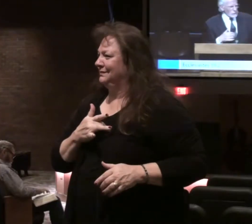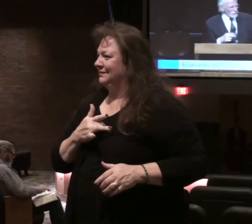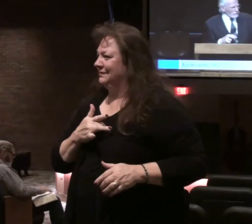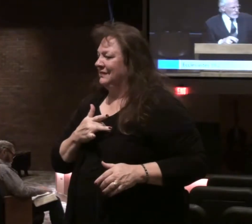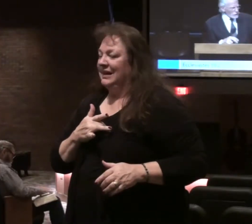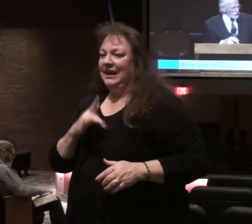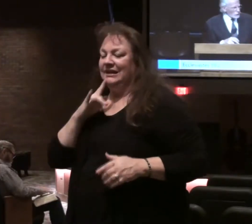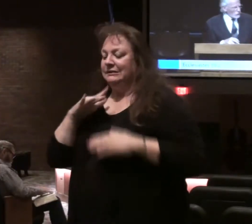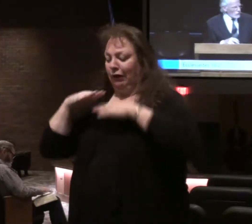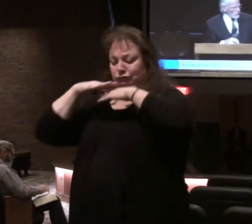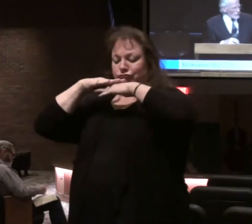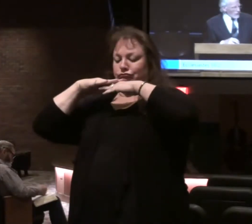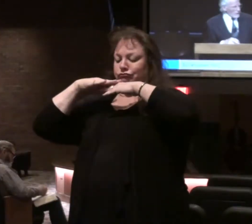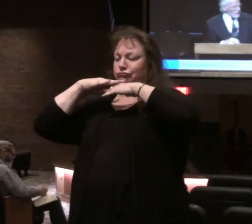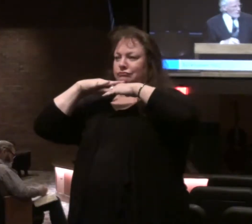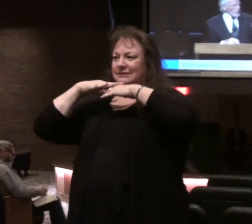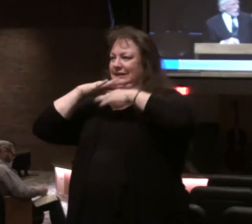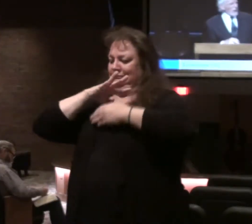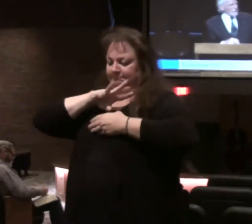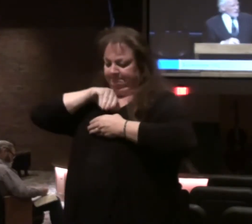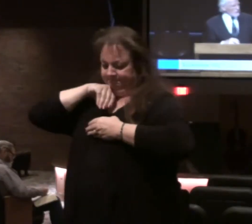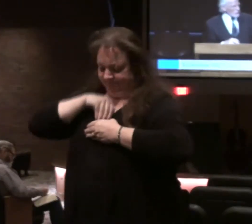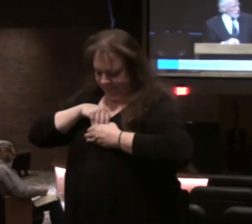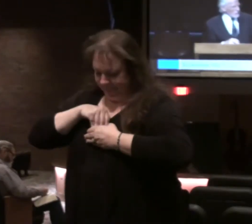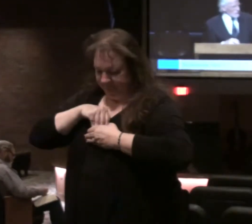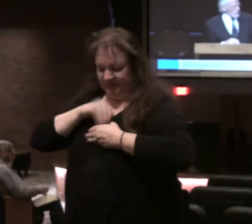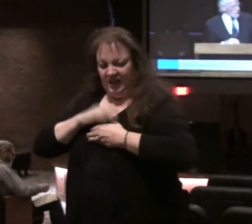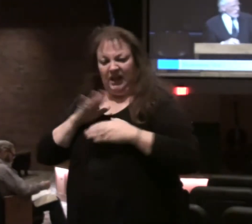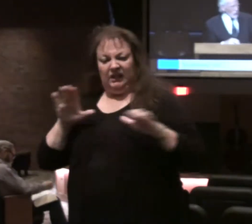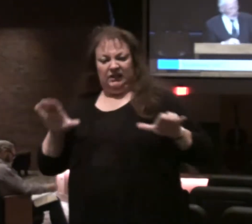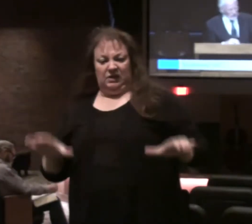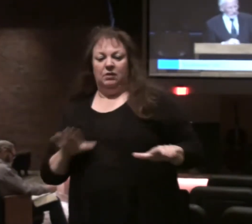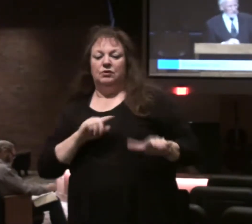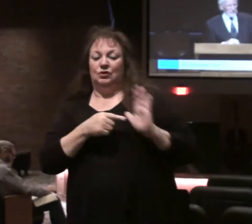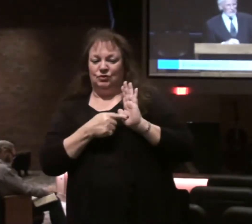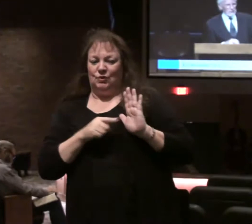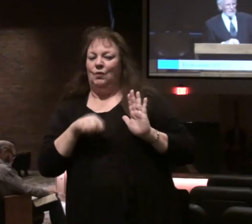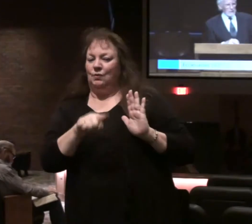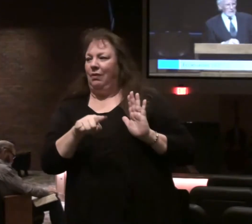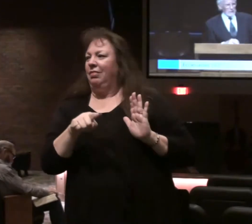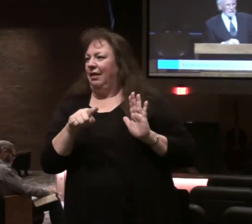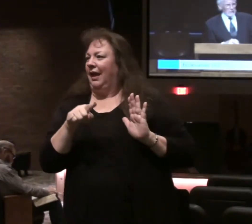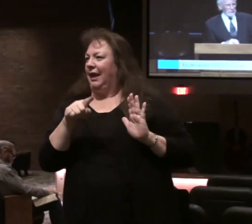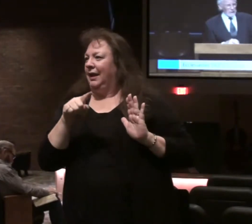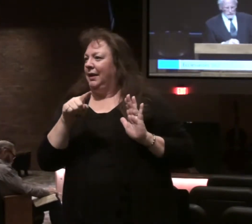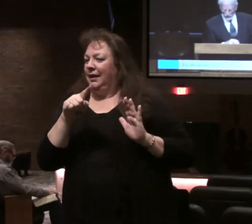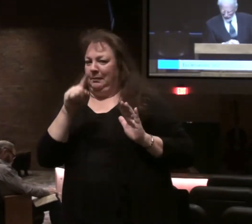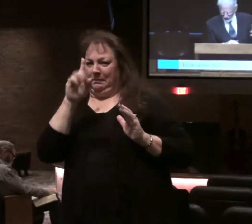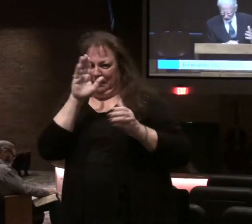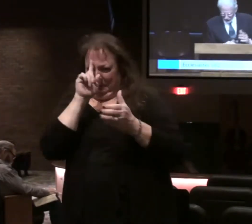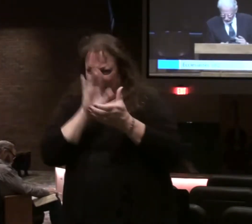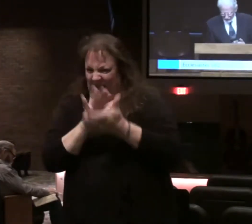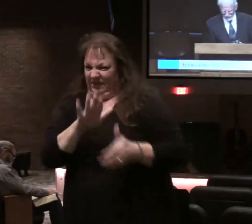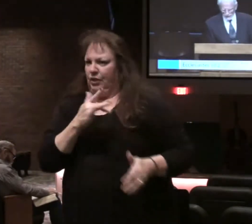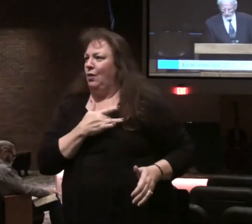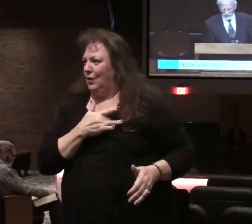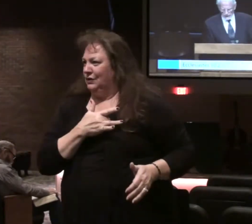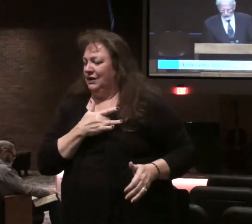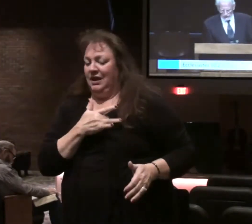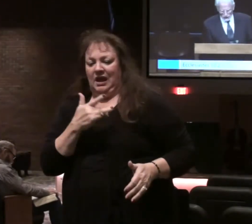not a superficial thing. Their conduct is revealing their heart. But it's a